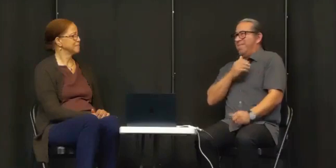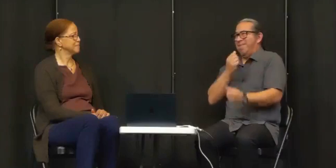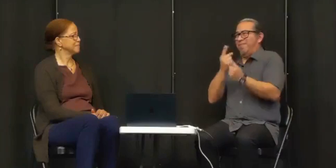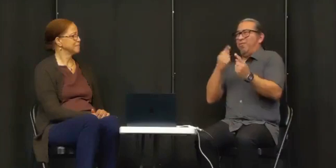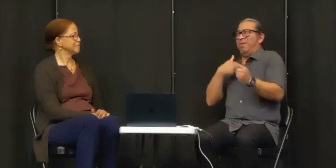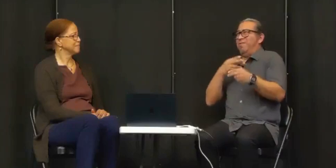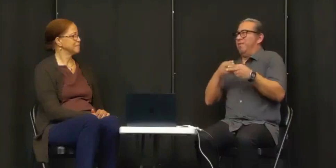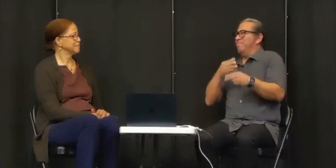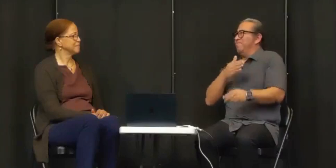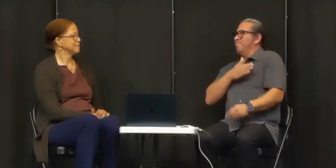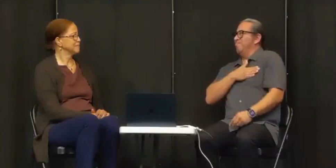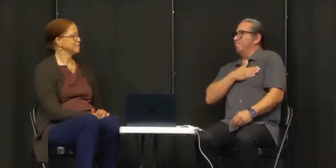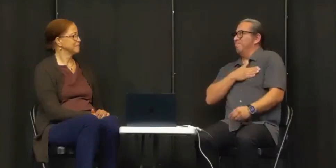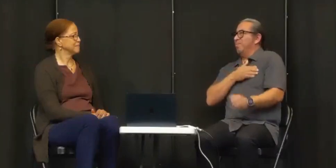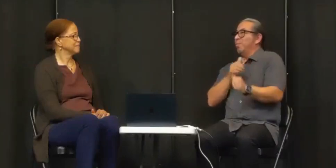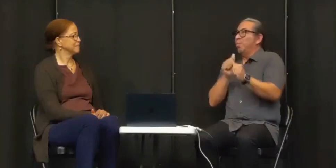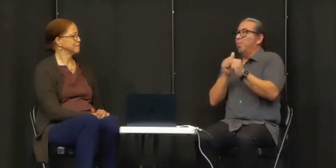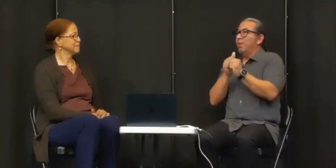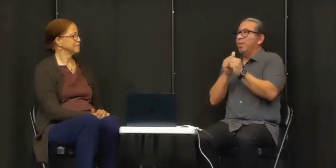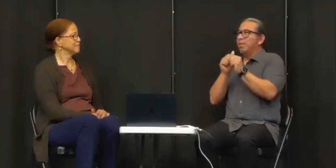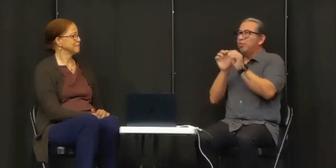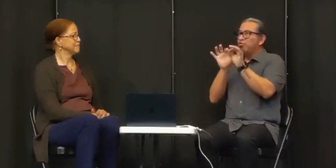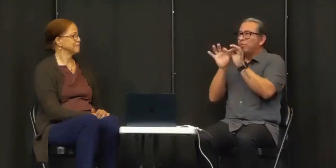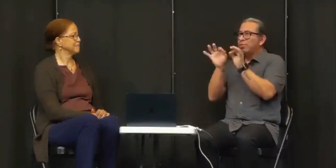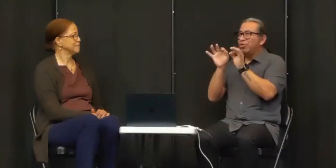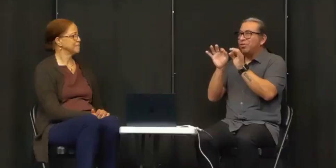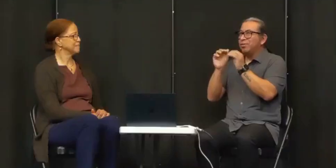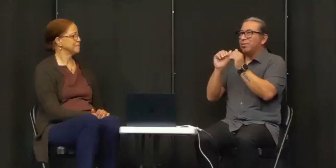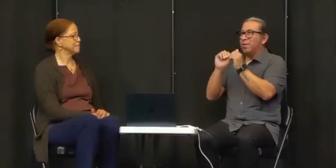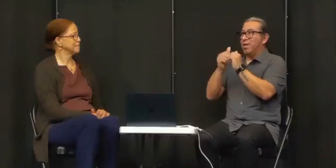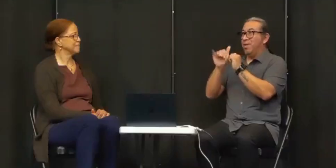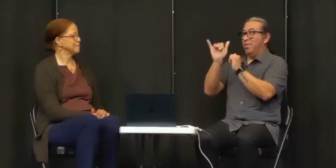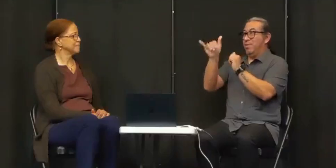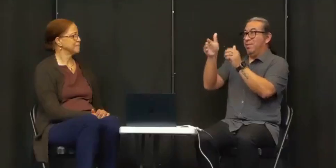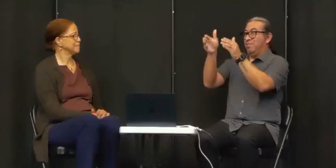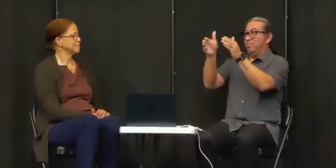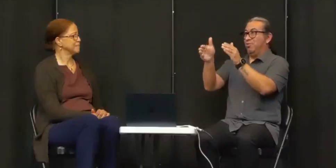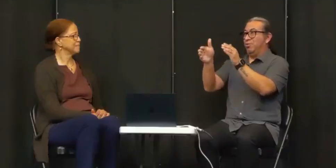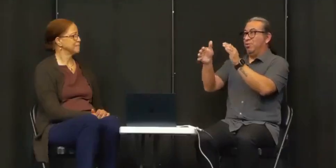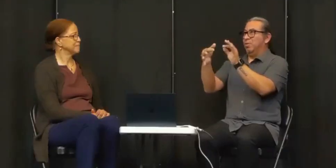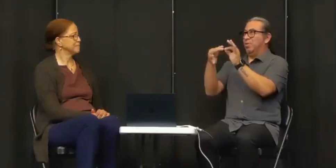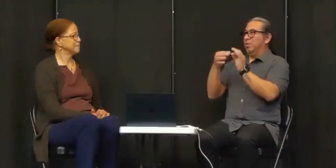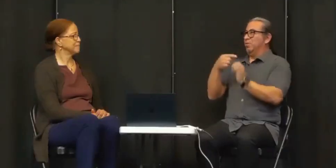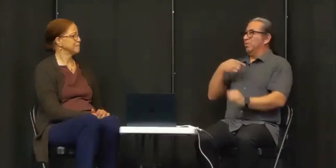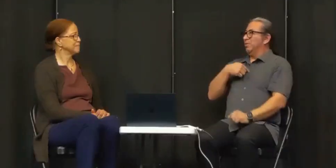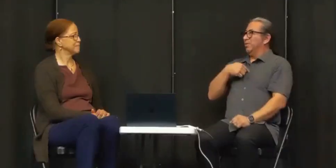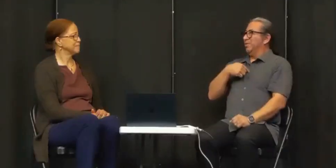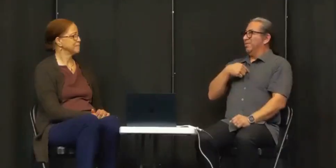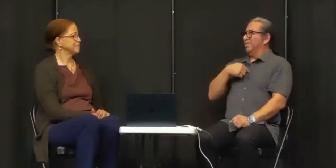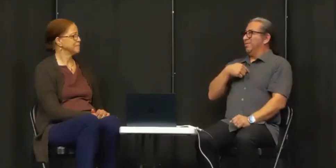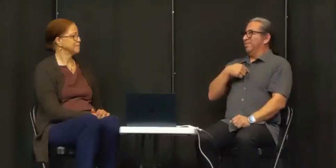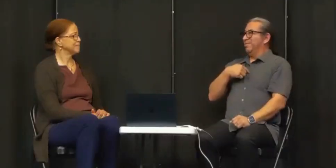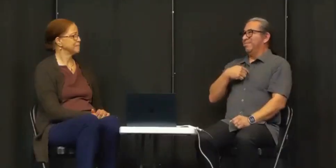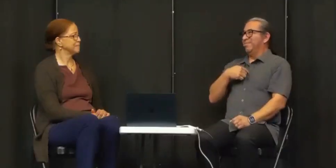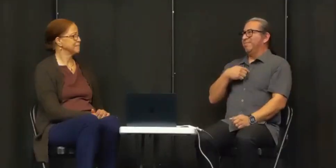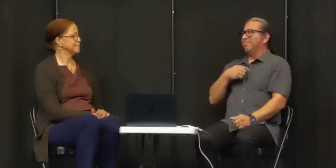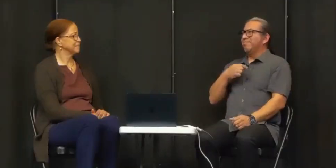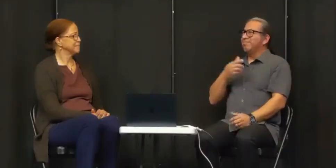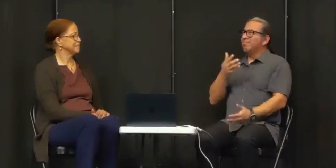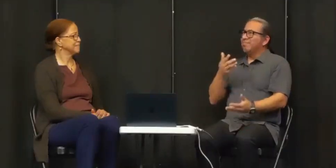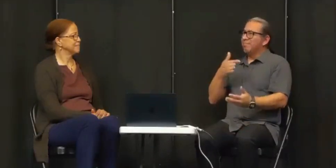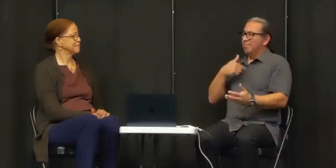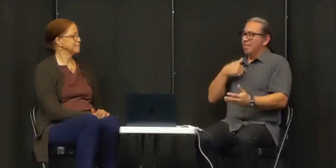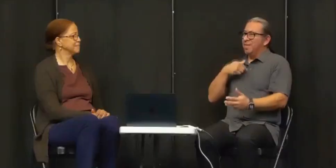yourself. Everybody has one. With a description, how that person is related to